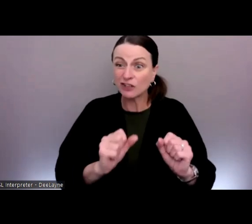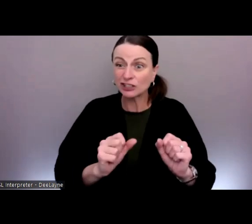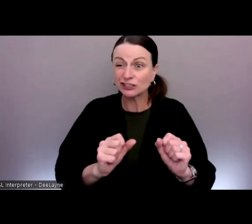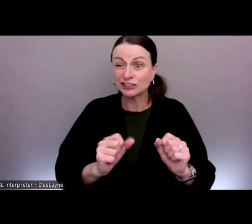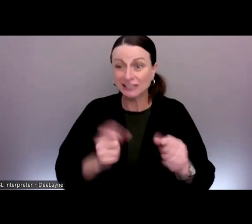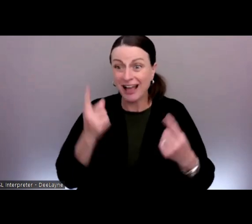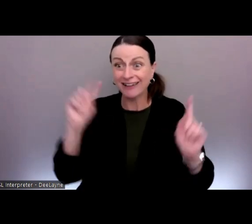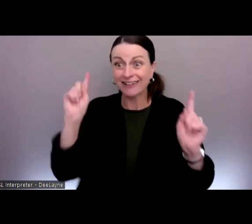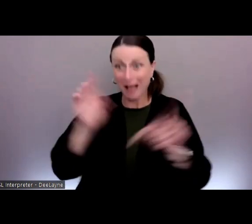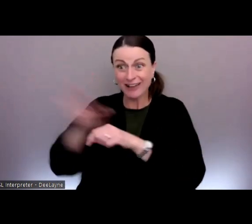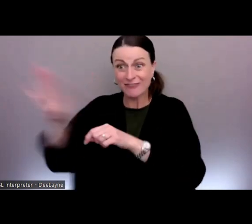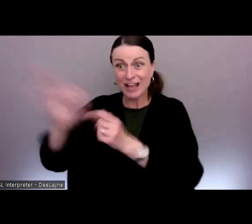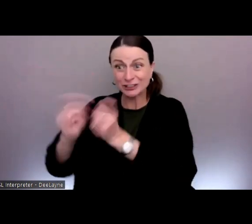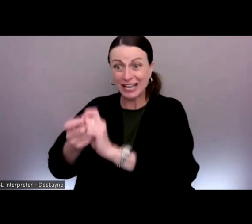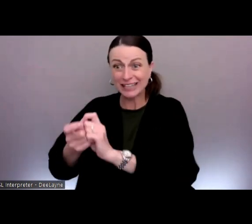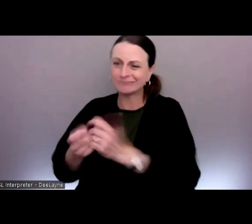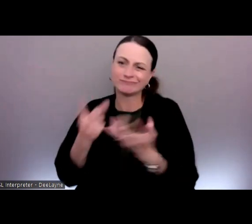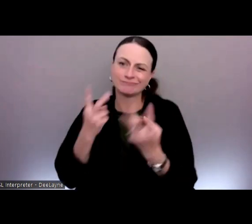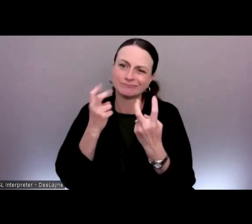affect change.